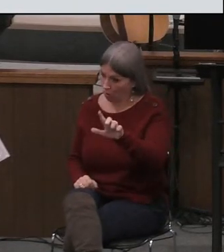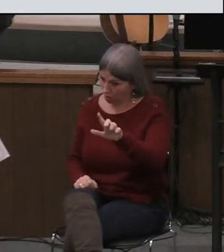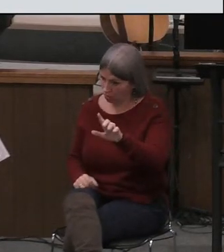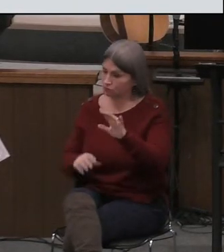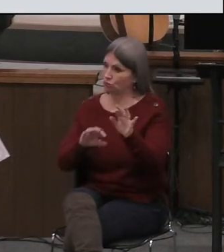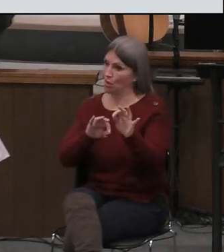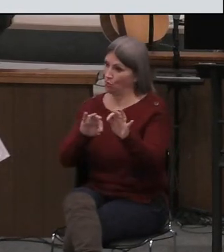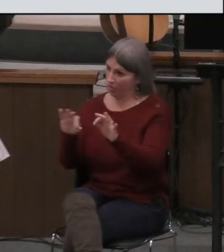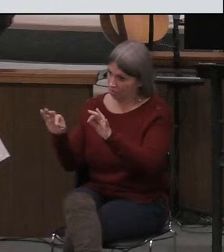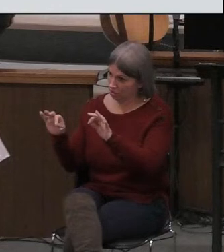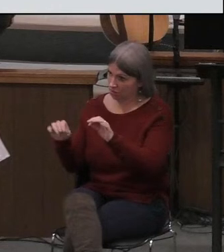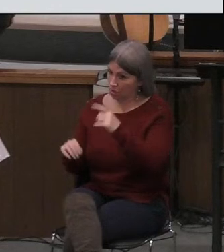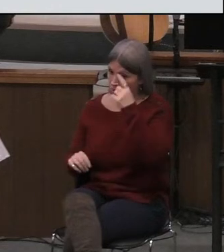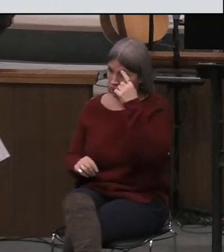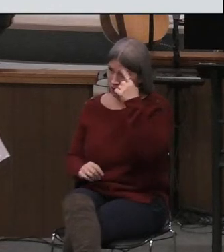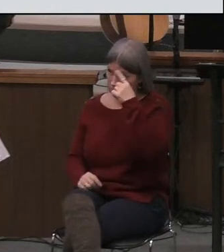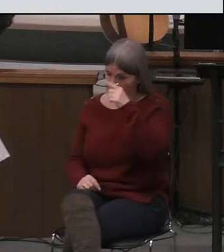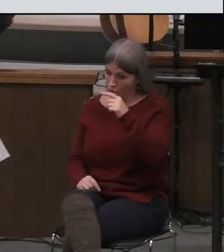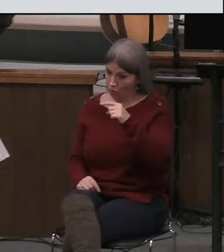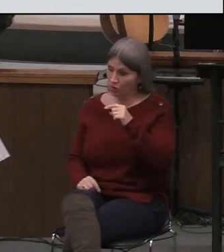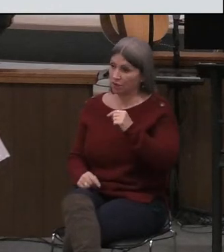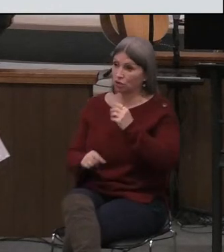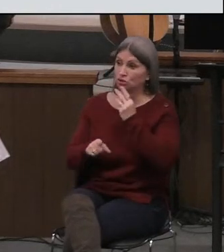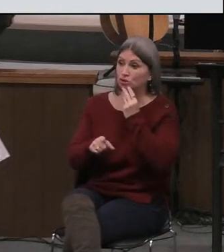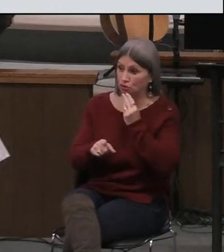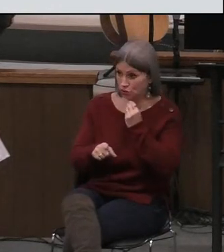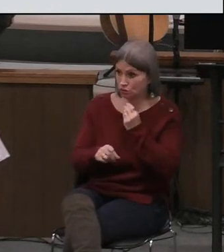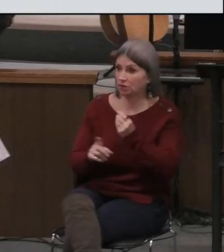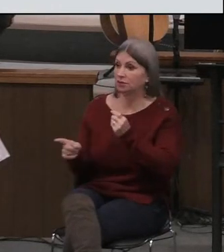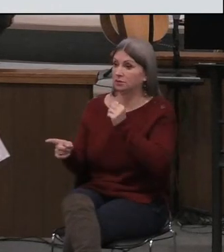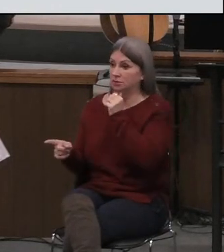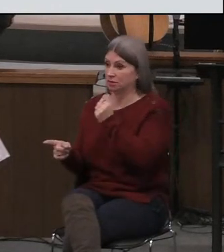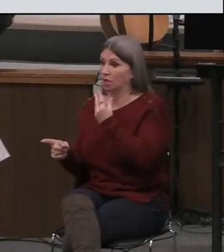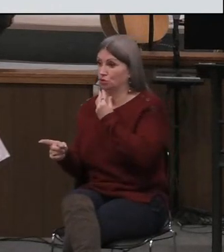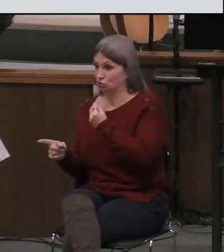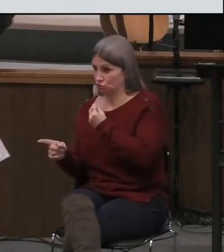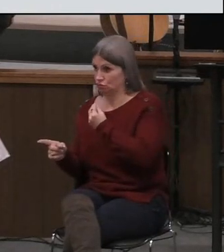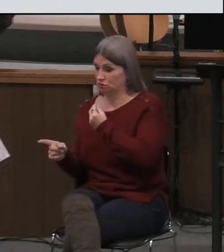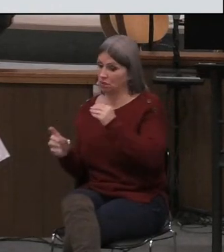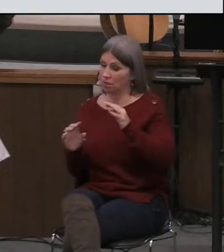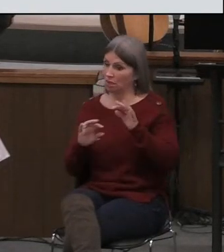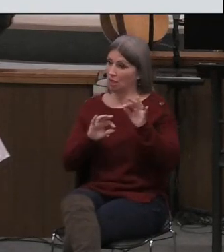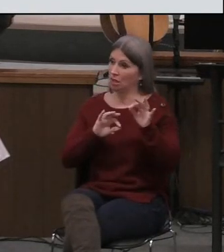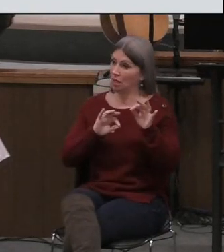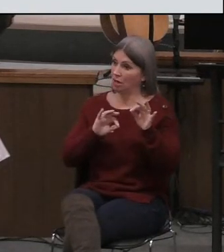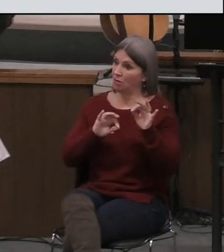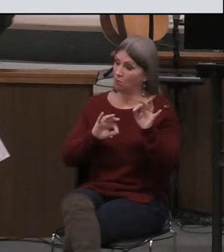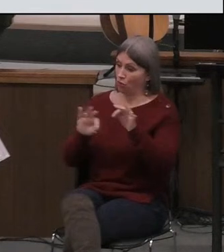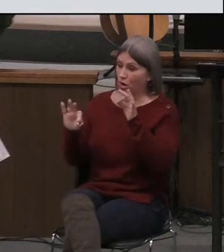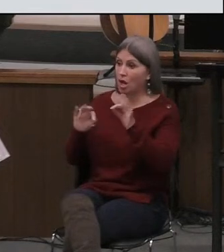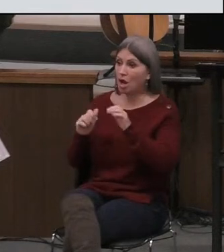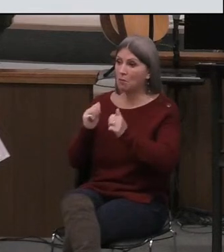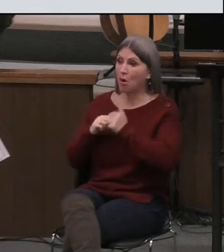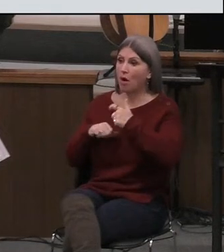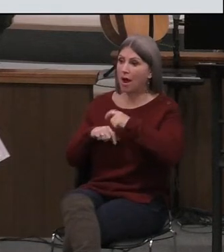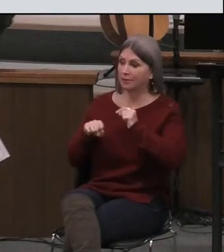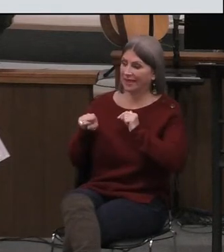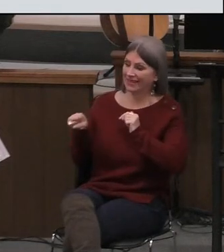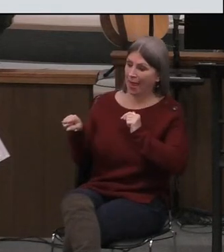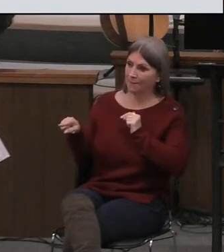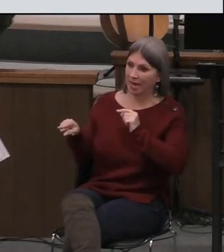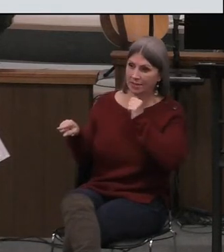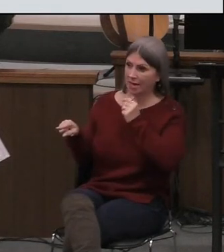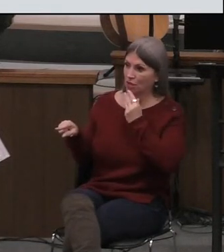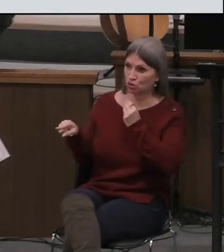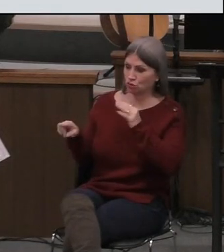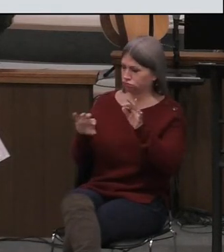Paul preached to both Gentiles and Jews, but we know his main call was to preach to the Gentiles. So what